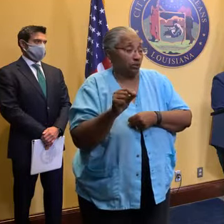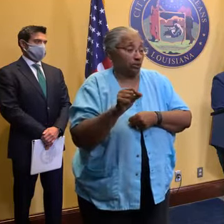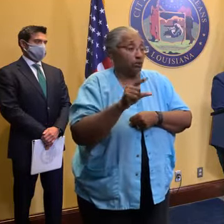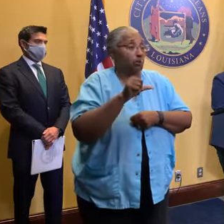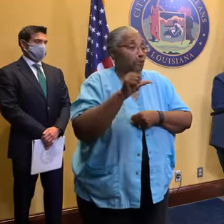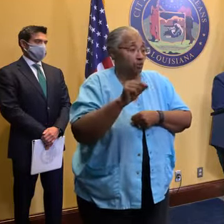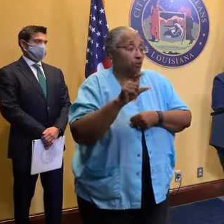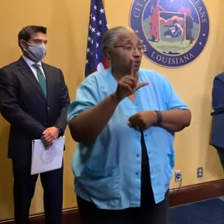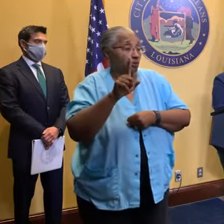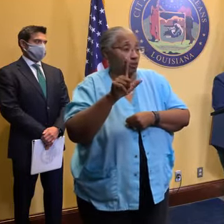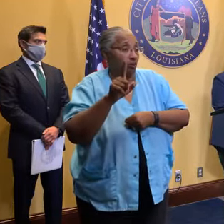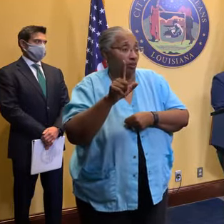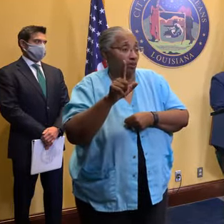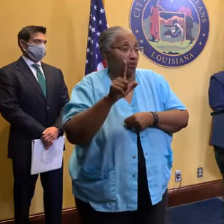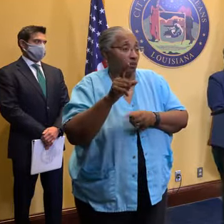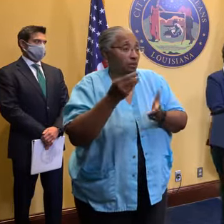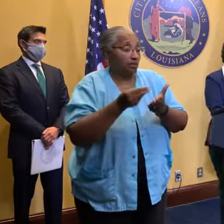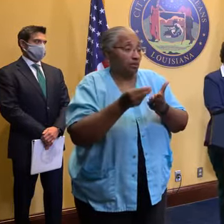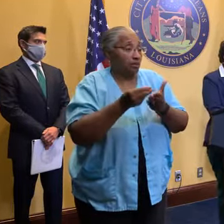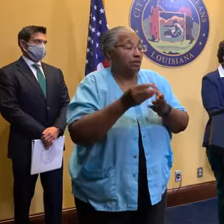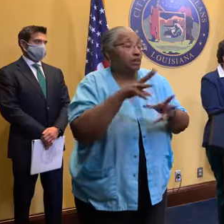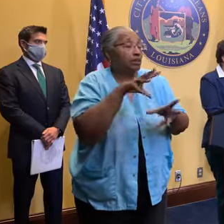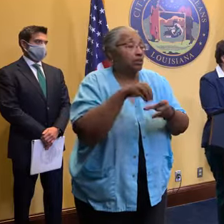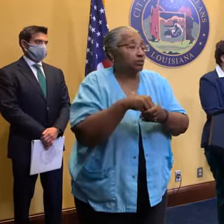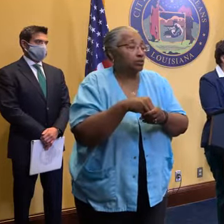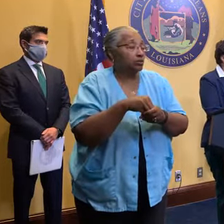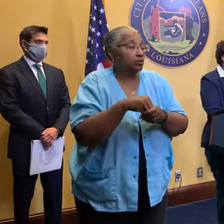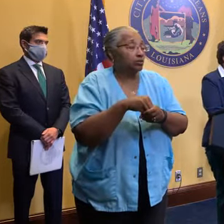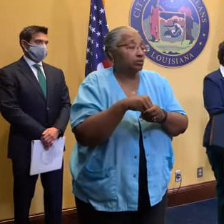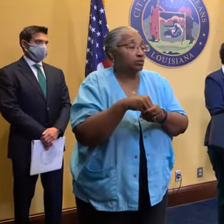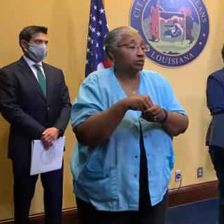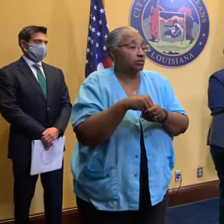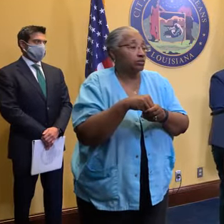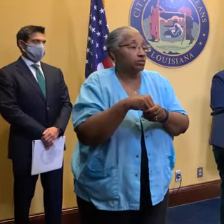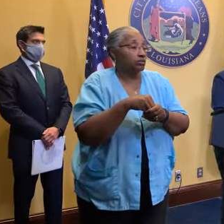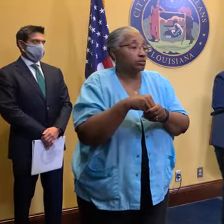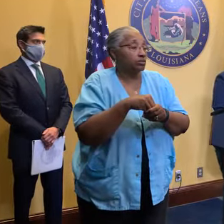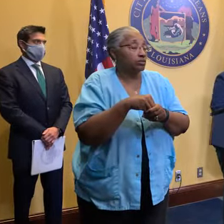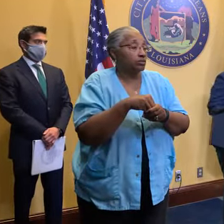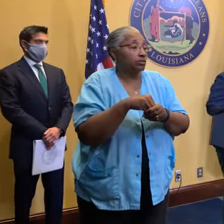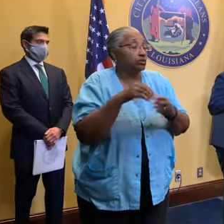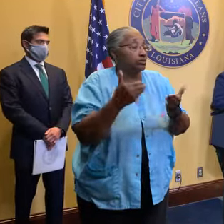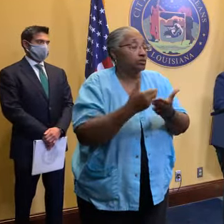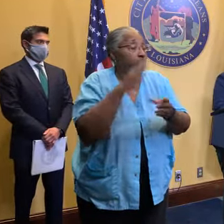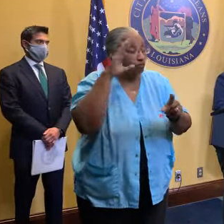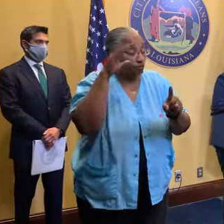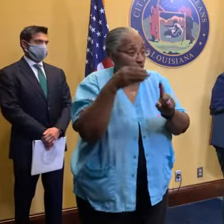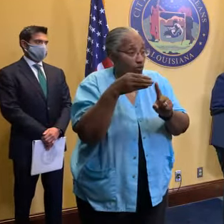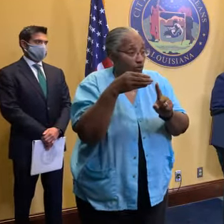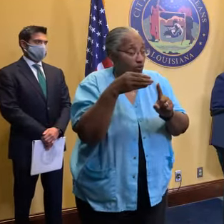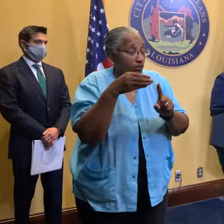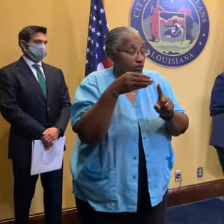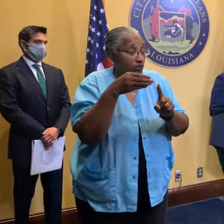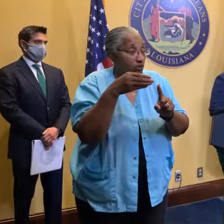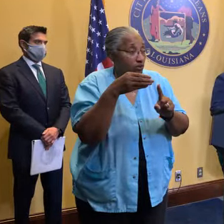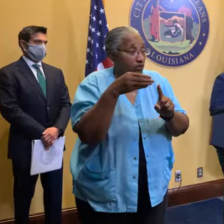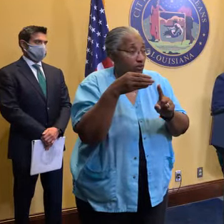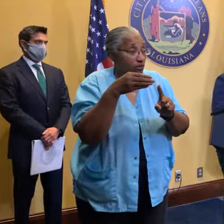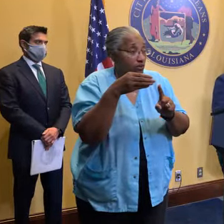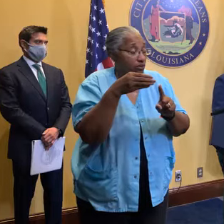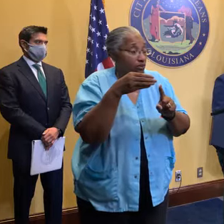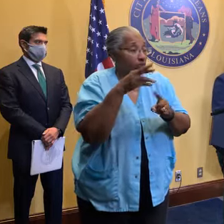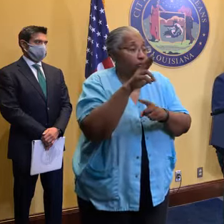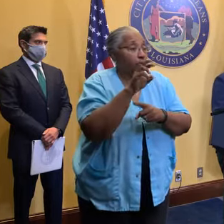budget also includes a rededication in terms of a renewal that